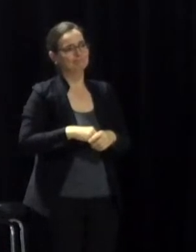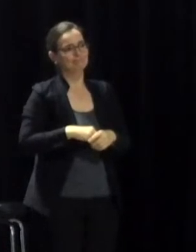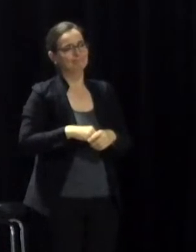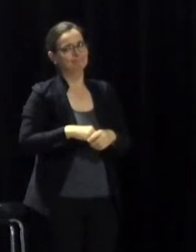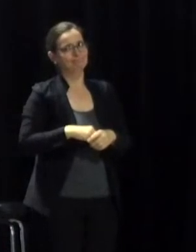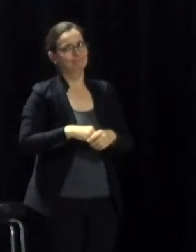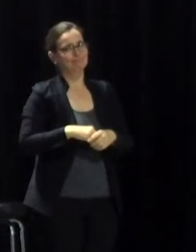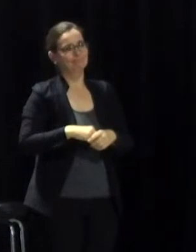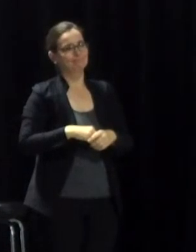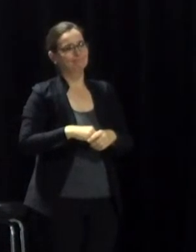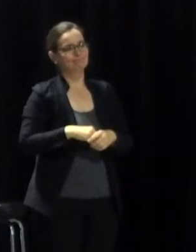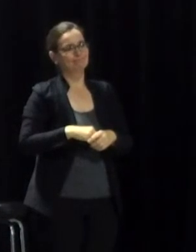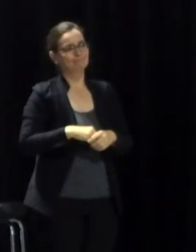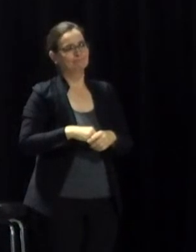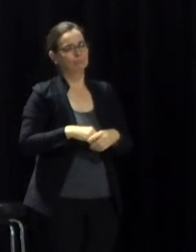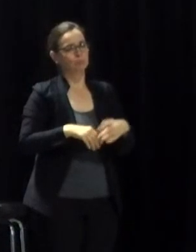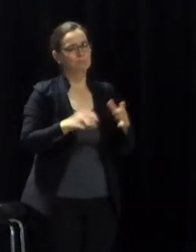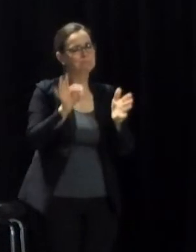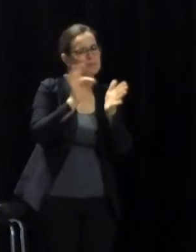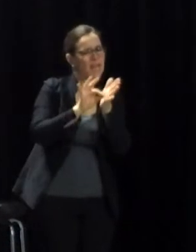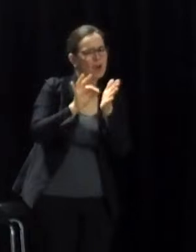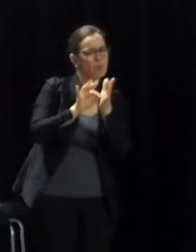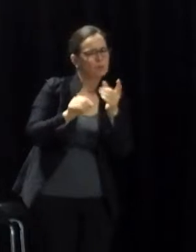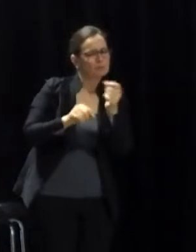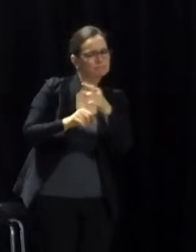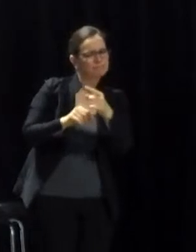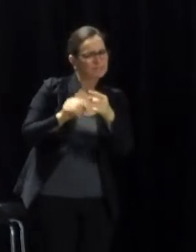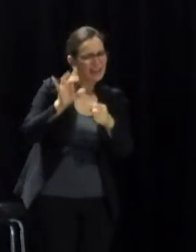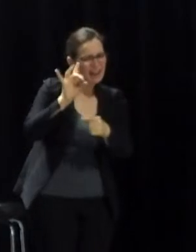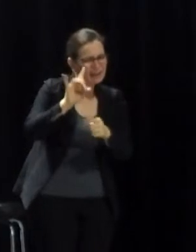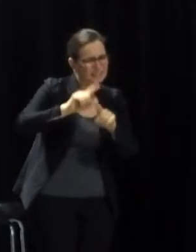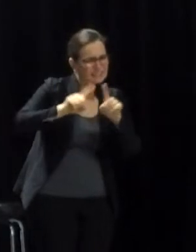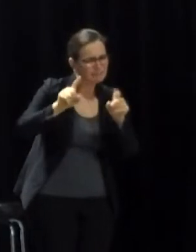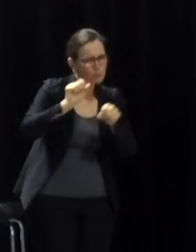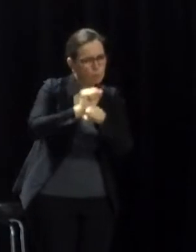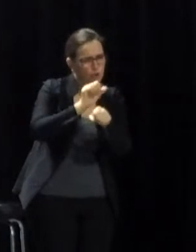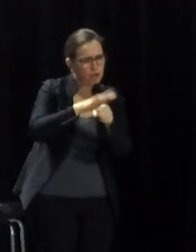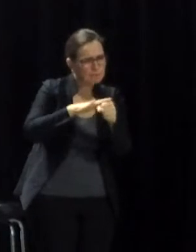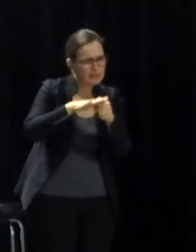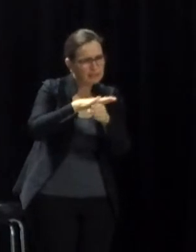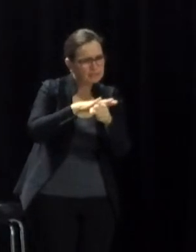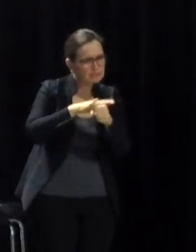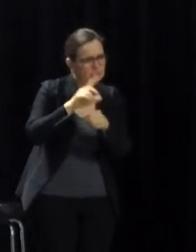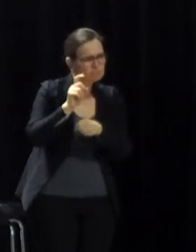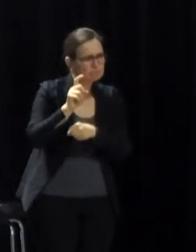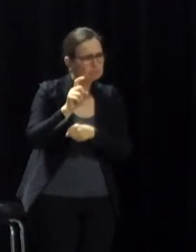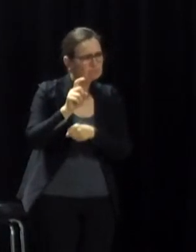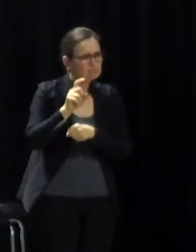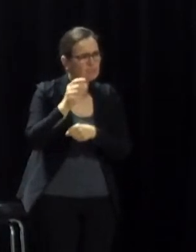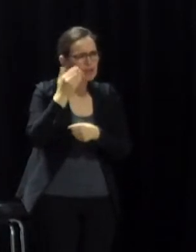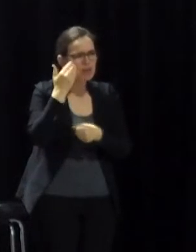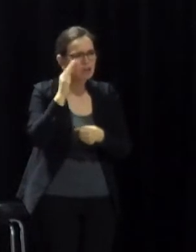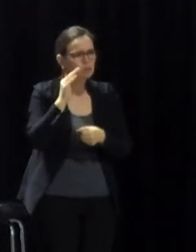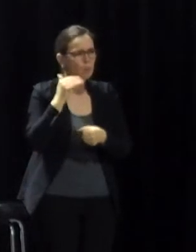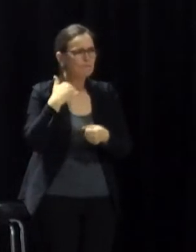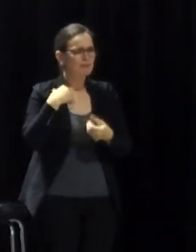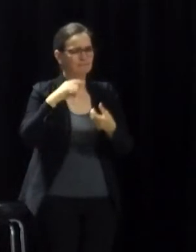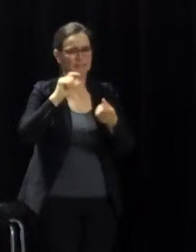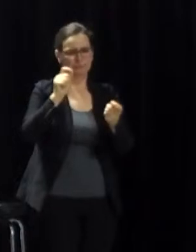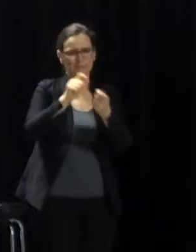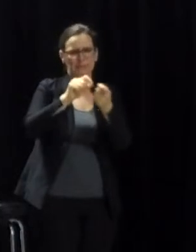chart. Yeah. I don't know if you have specific numbers. It sounds like you don't,